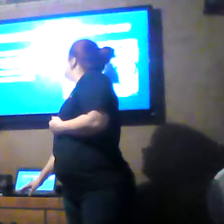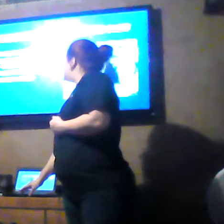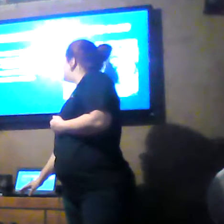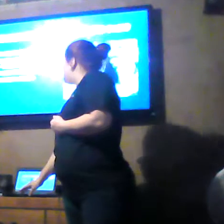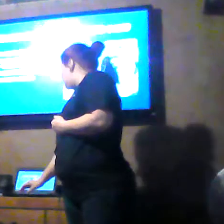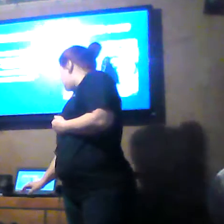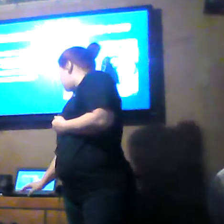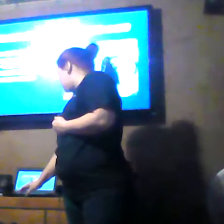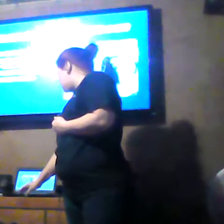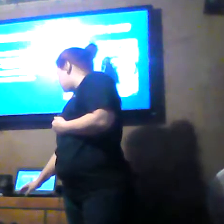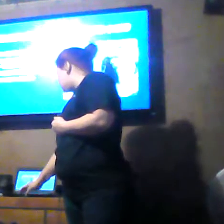moose.